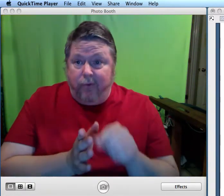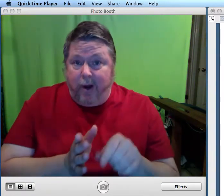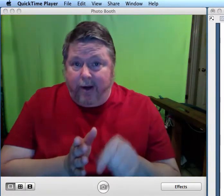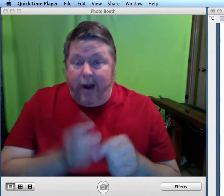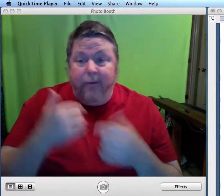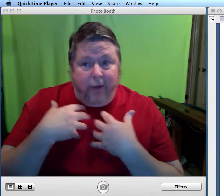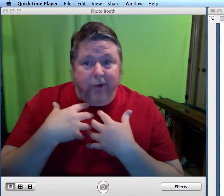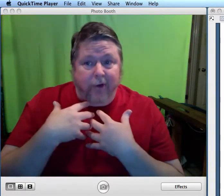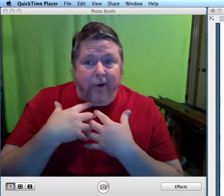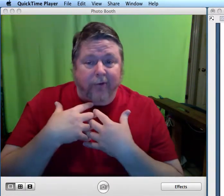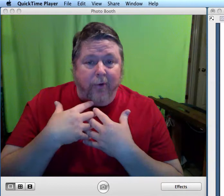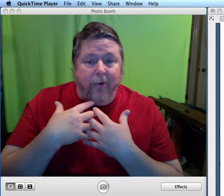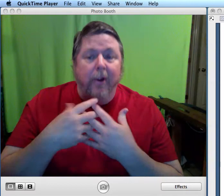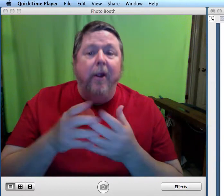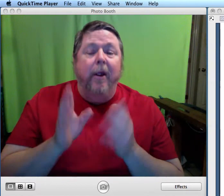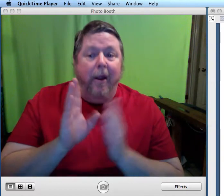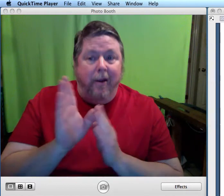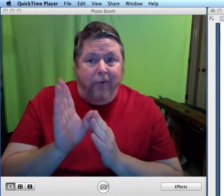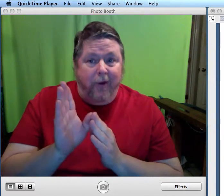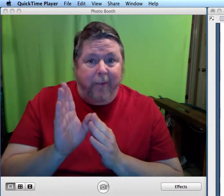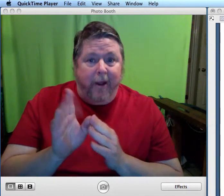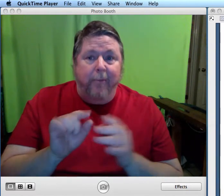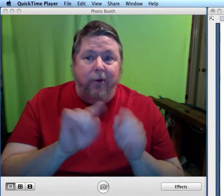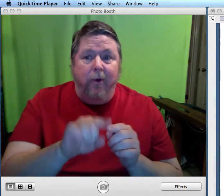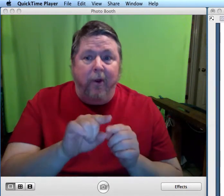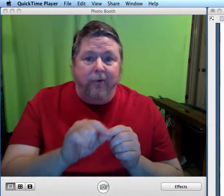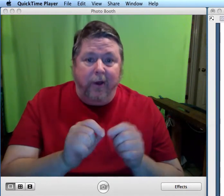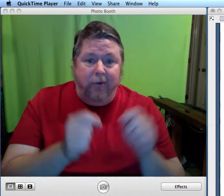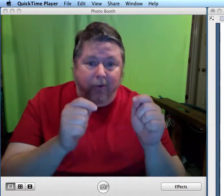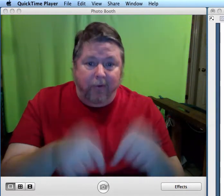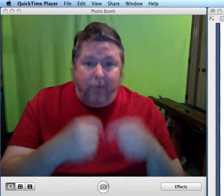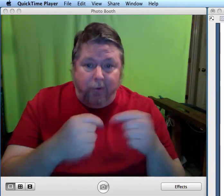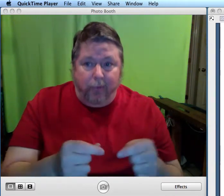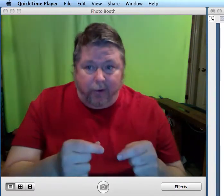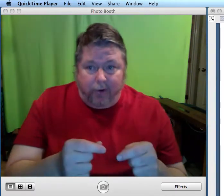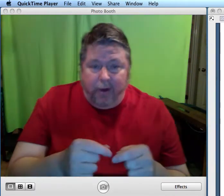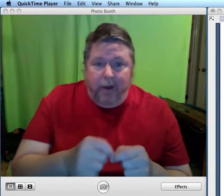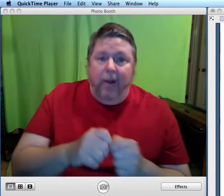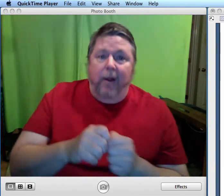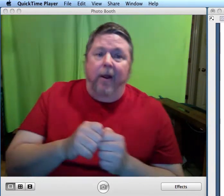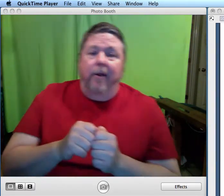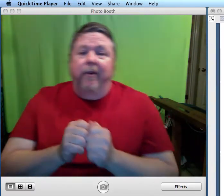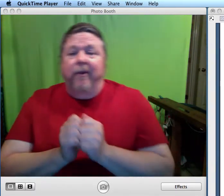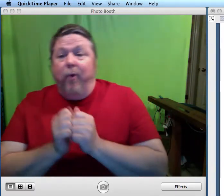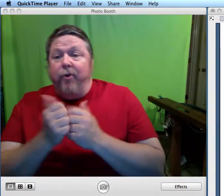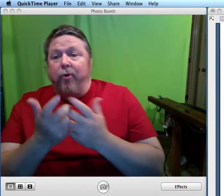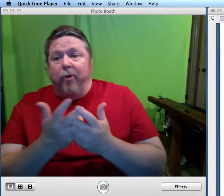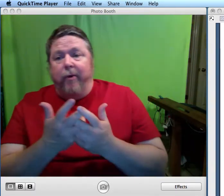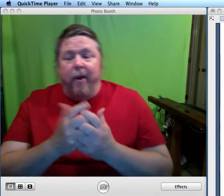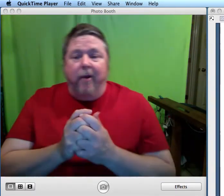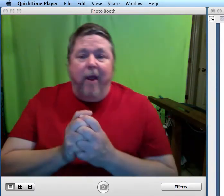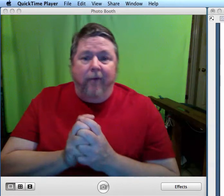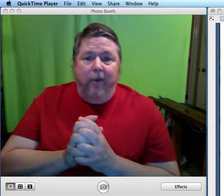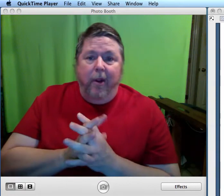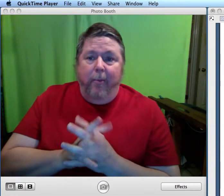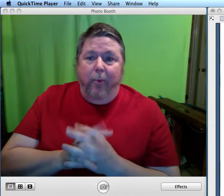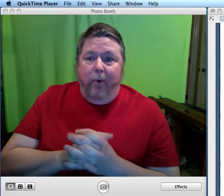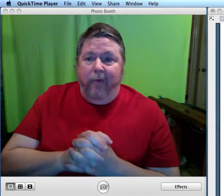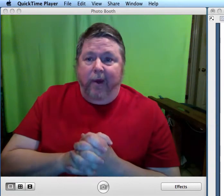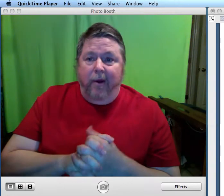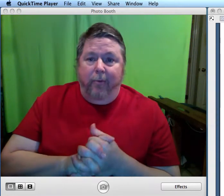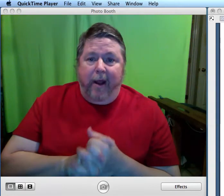a SWOT, and I'll generate a score and give you feedback, but you also need to review your work to see what you're doing and have a